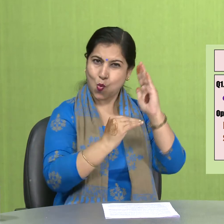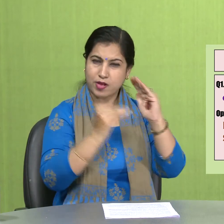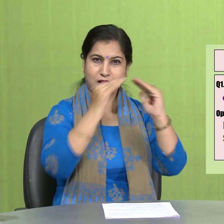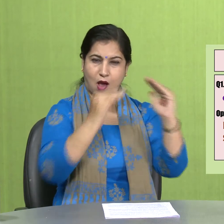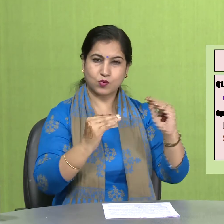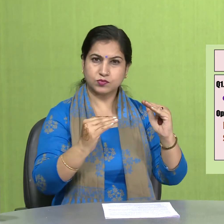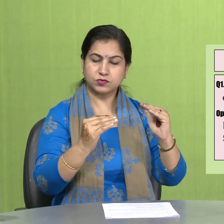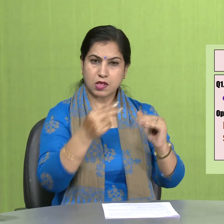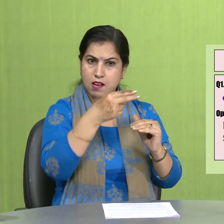You have to tell the name.